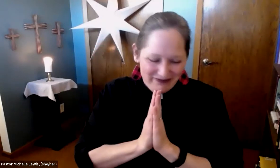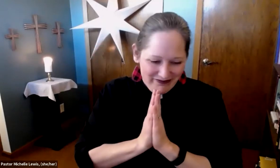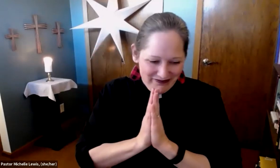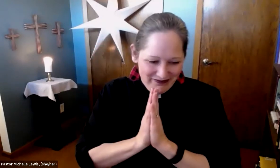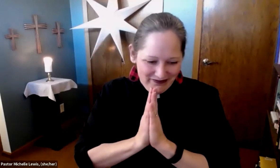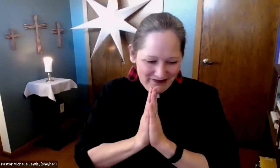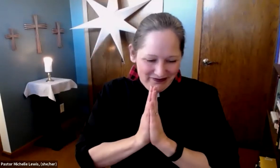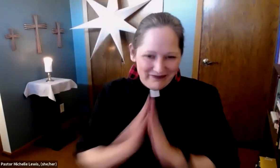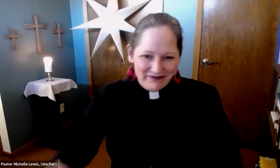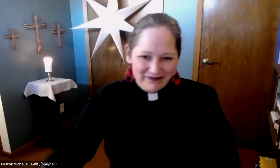Amen.